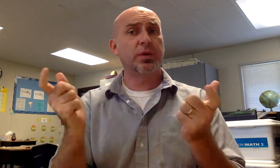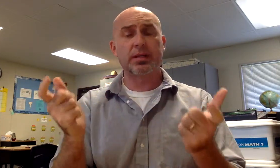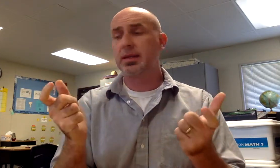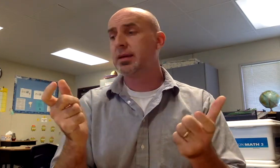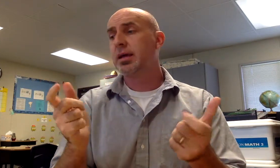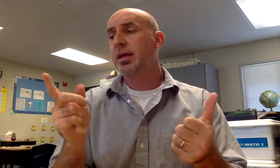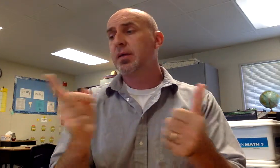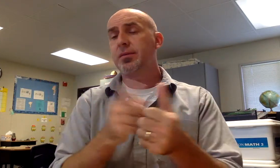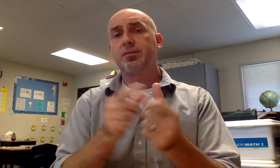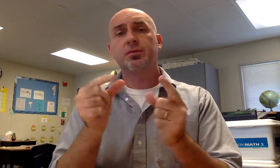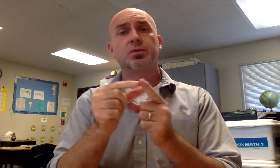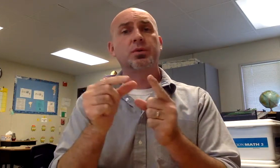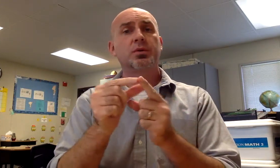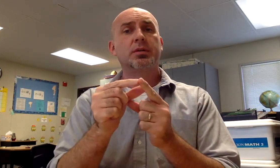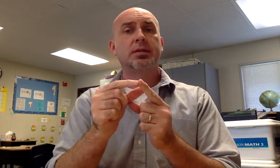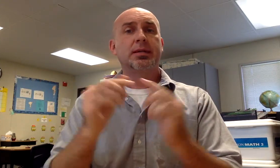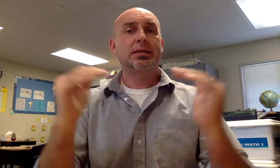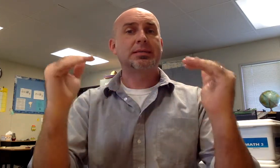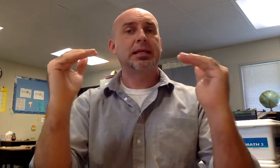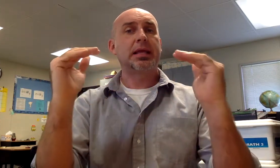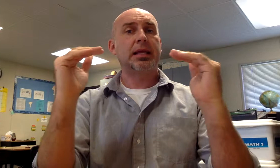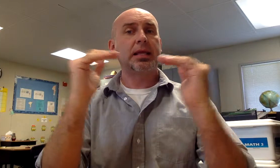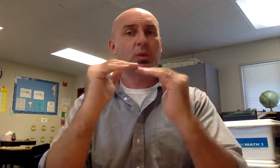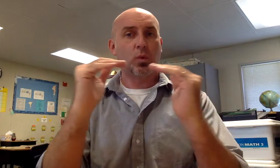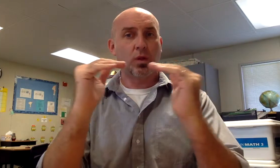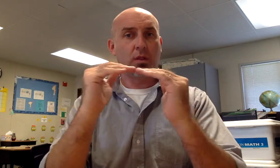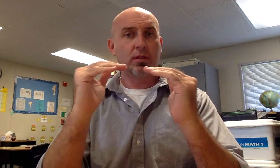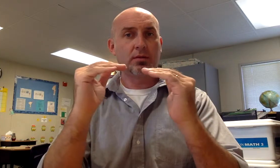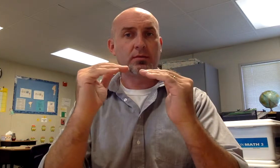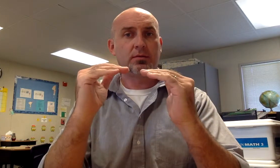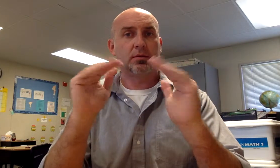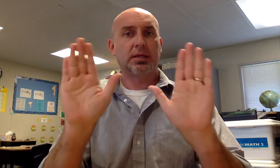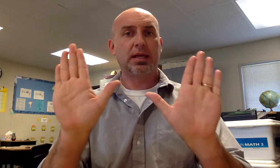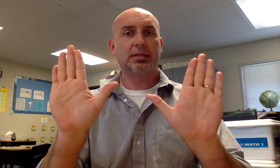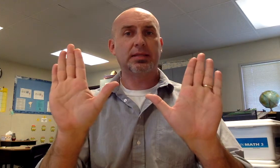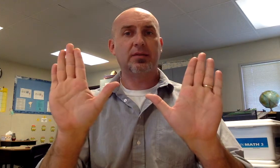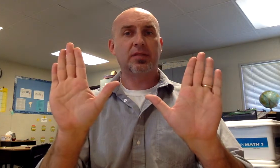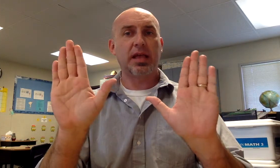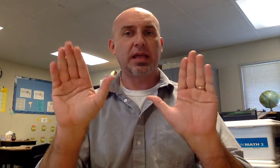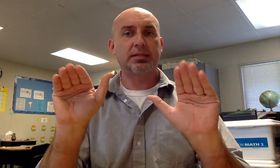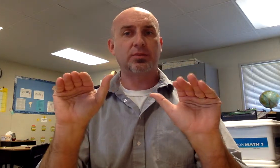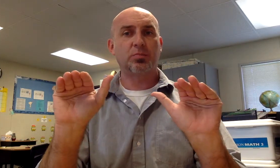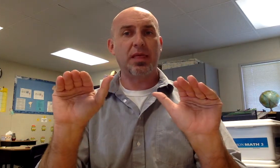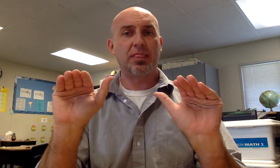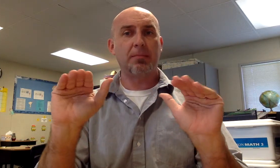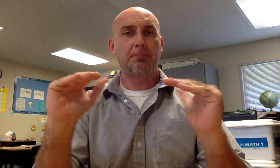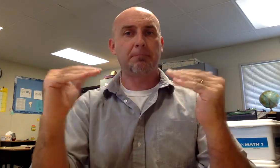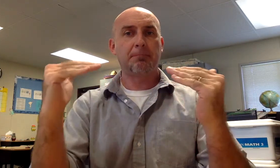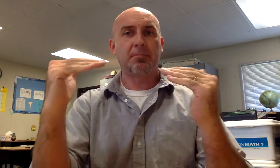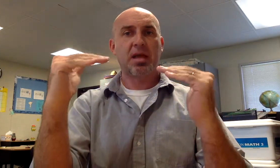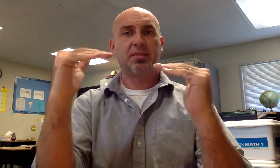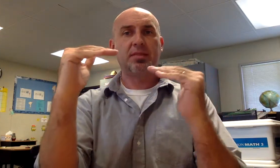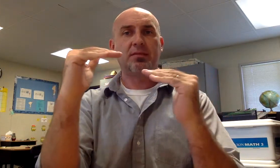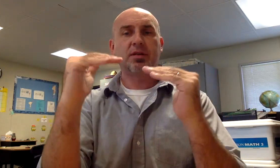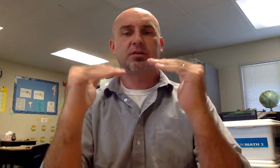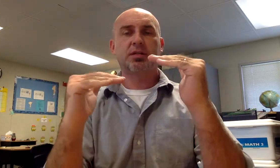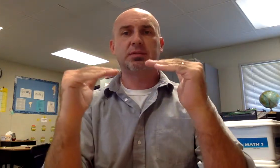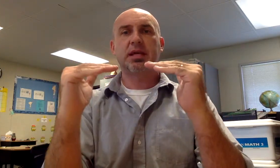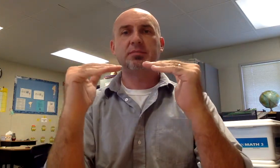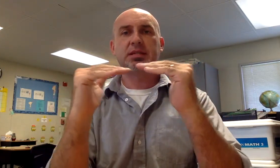quickly. The first word is equal. Again, it's like flat hands, you bend them, and the fingertips tap